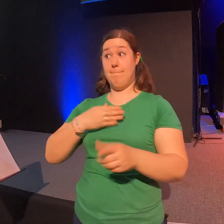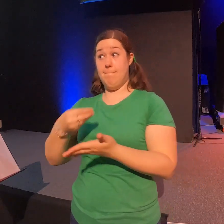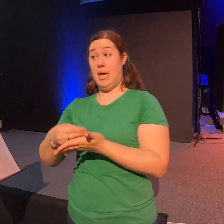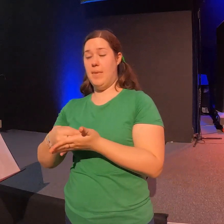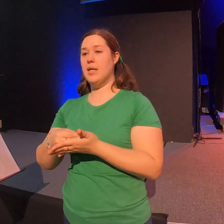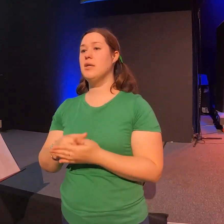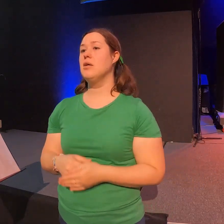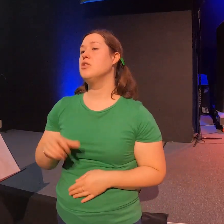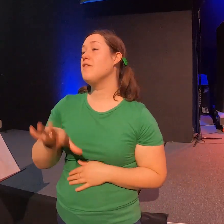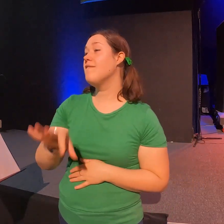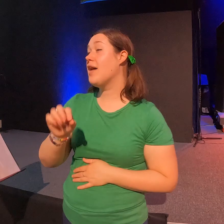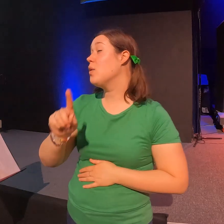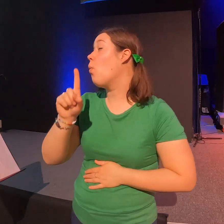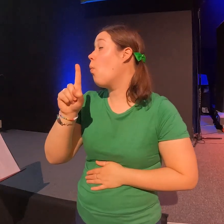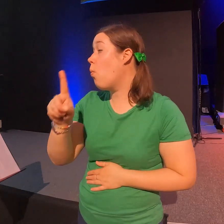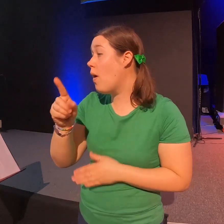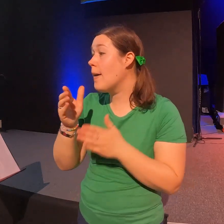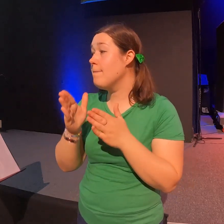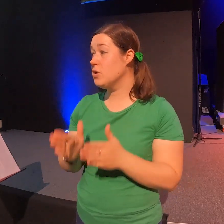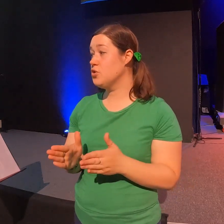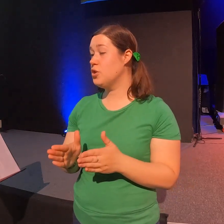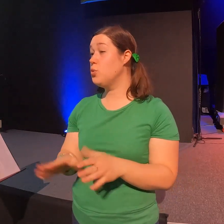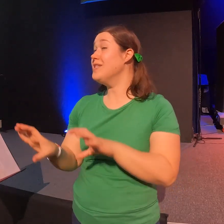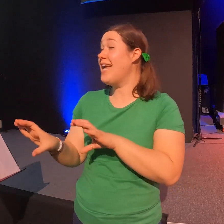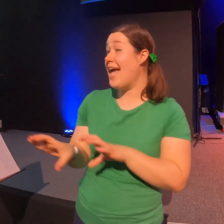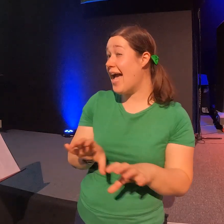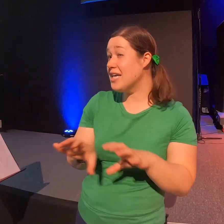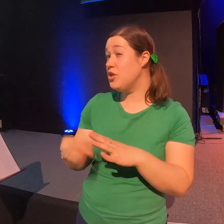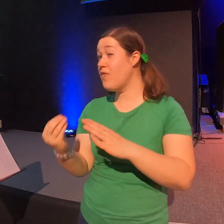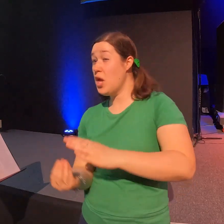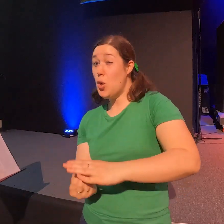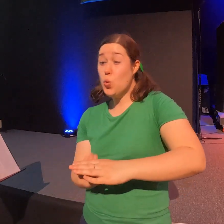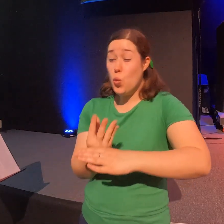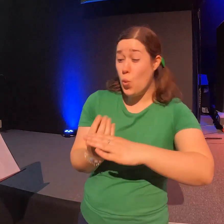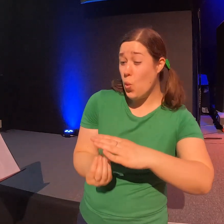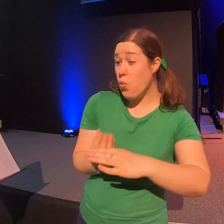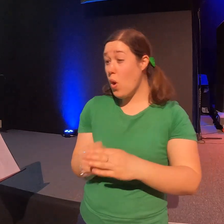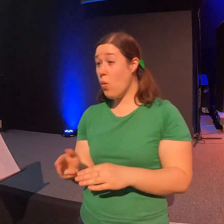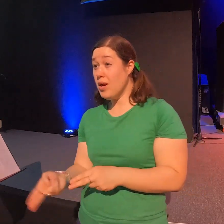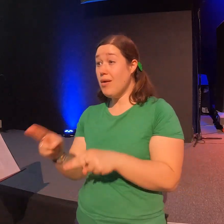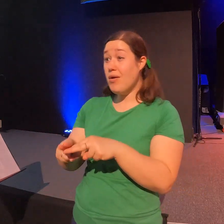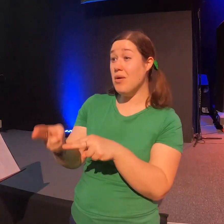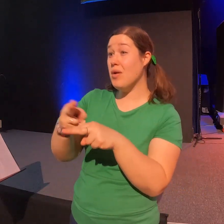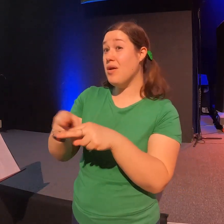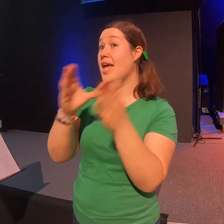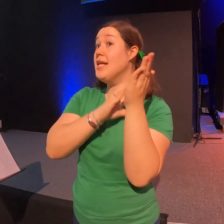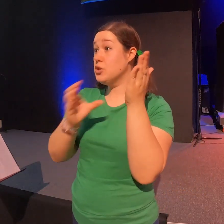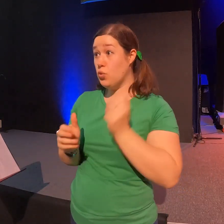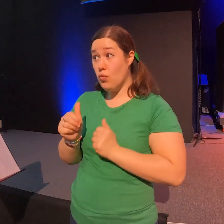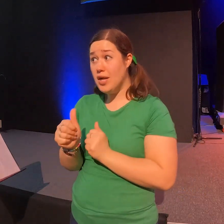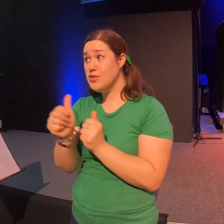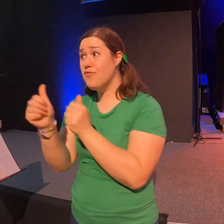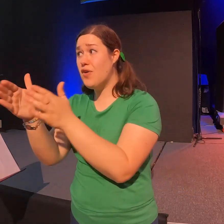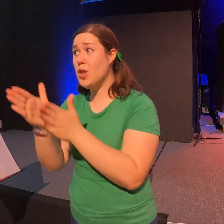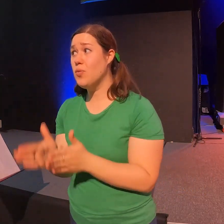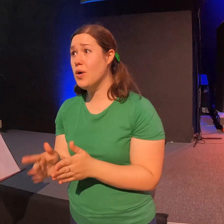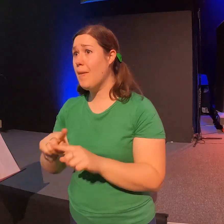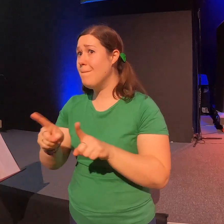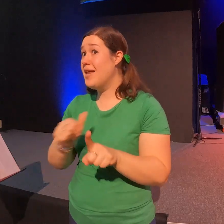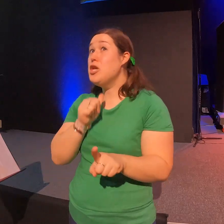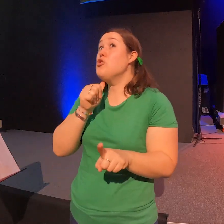active and growing as a Christ follower who is not active in a local church. You can't find